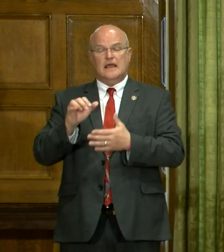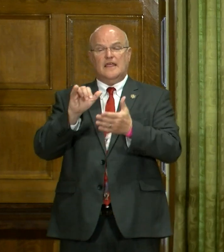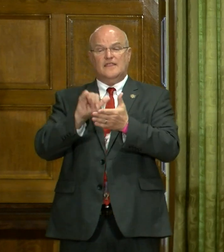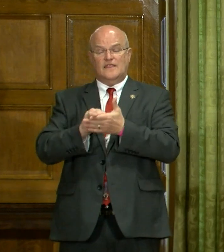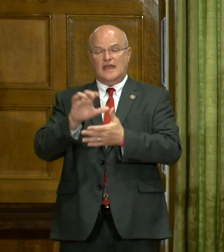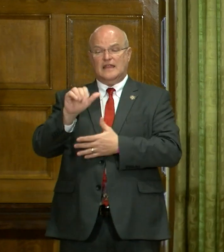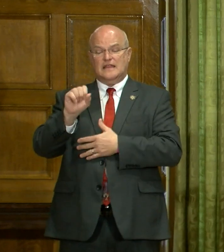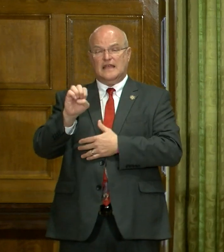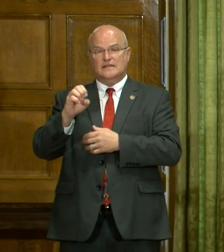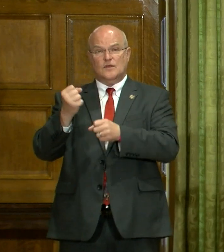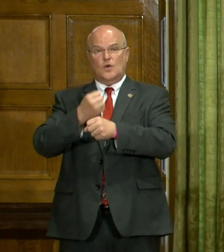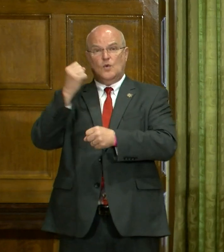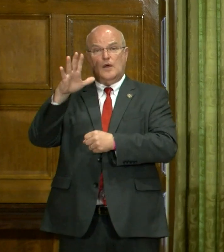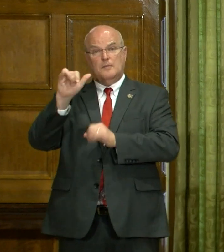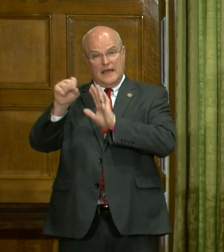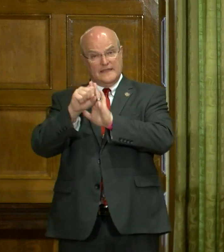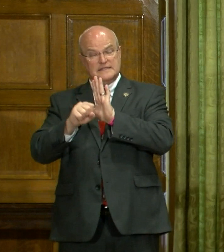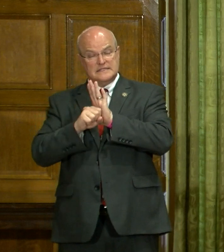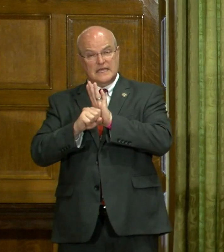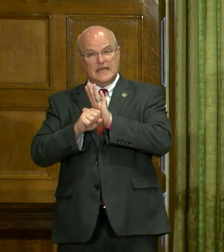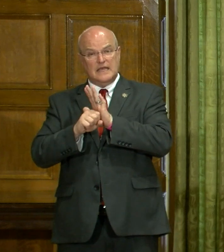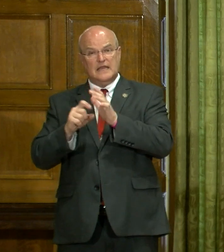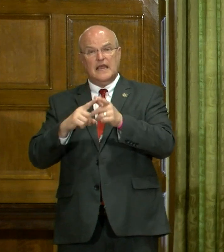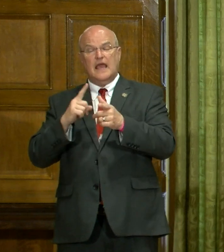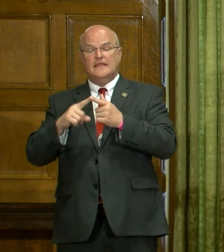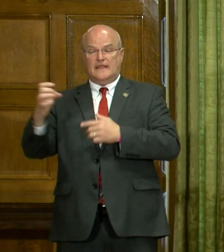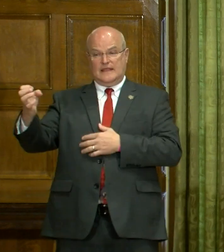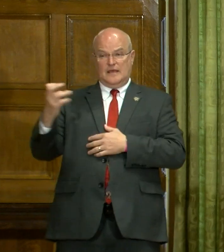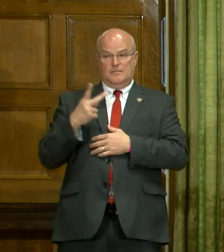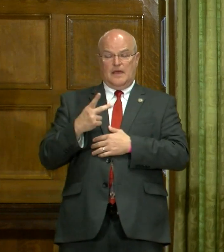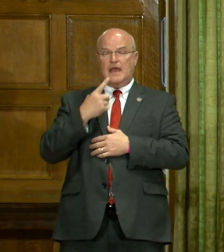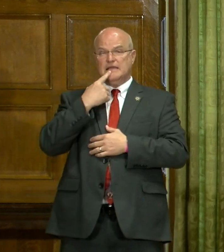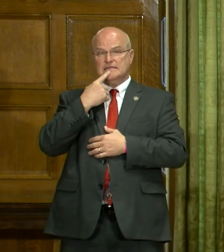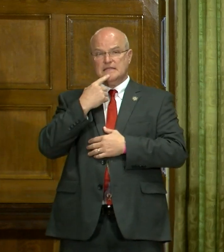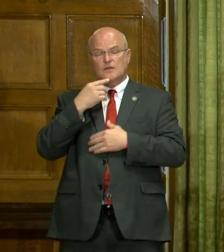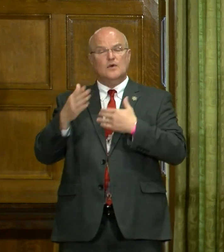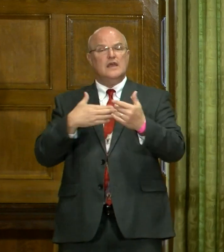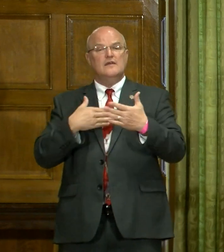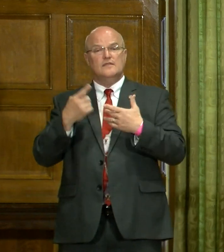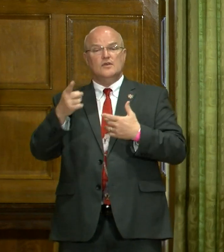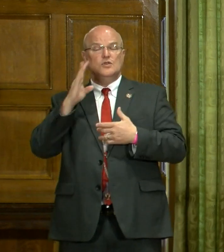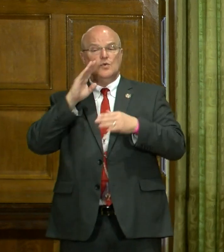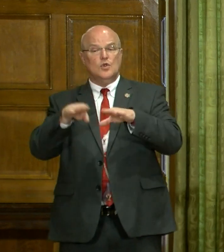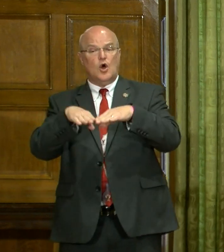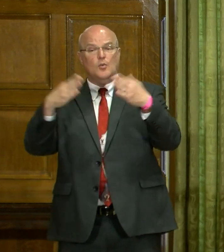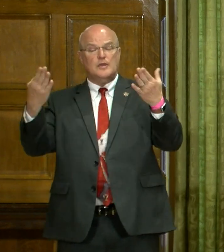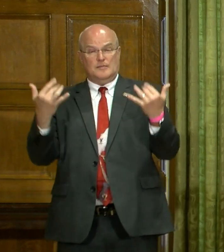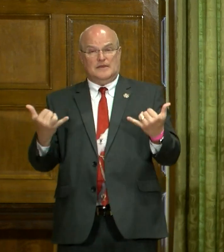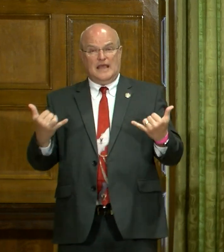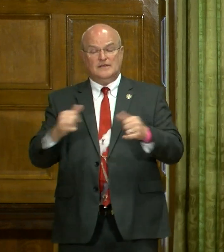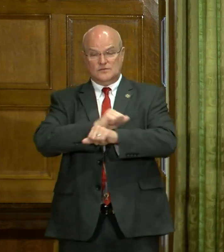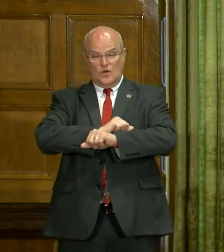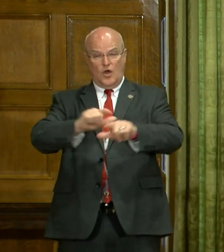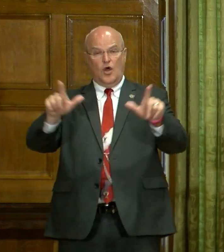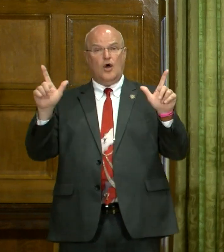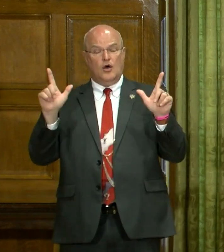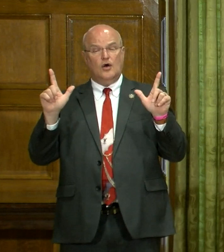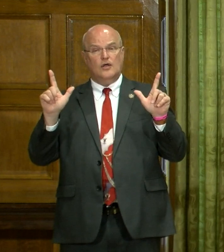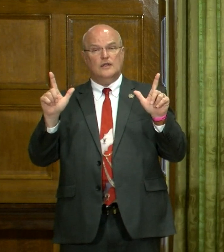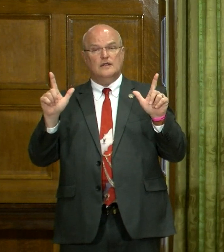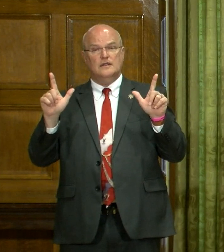that case was won by the state, and then they come back and they say, well, even though you're going to open it up now to